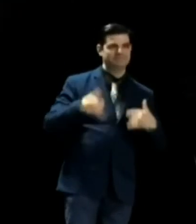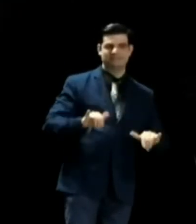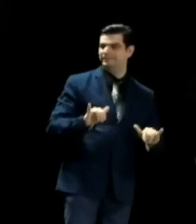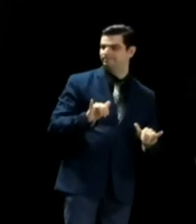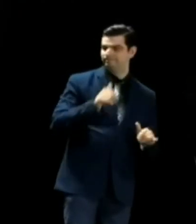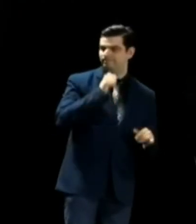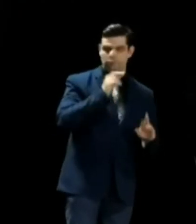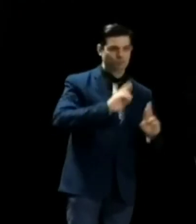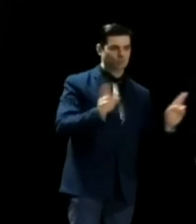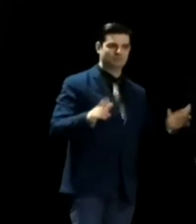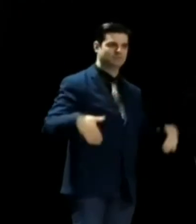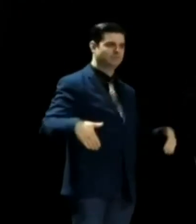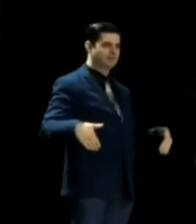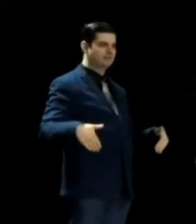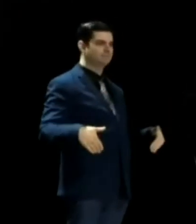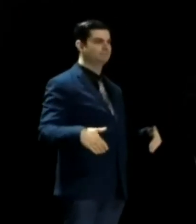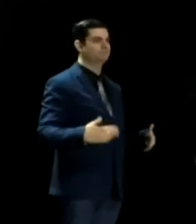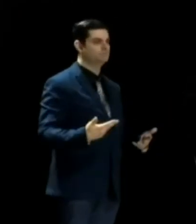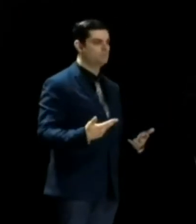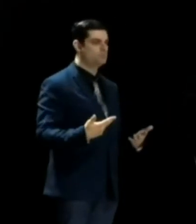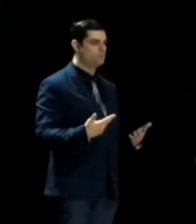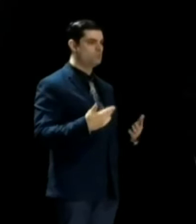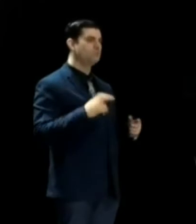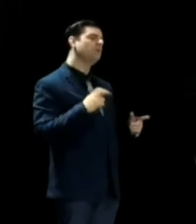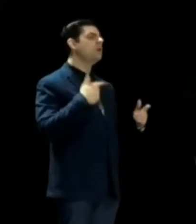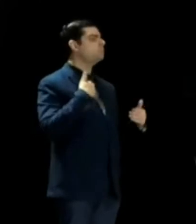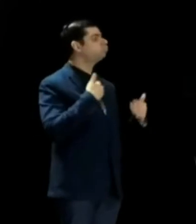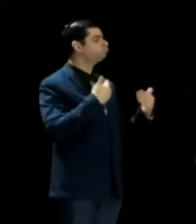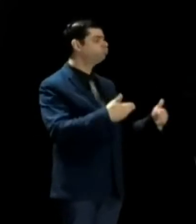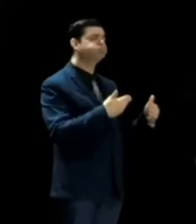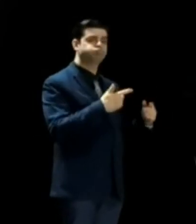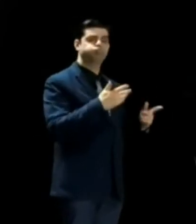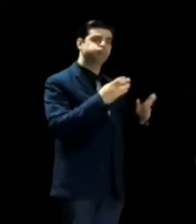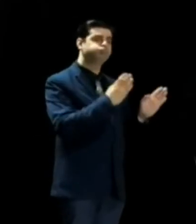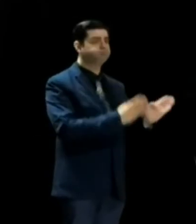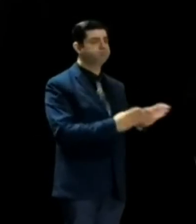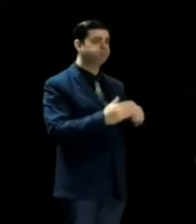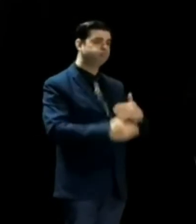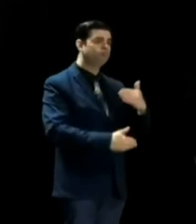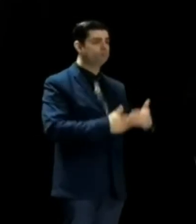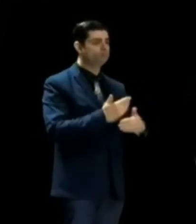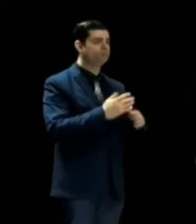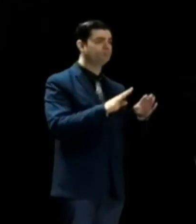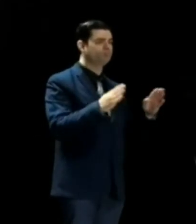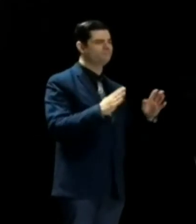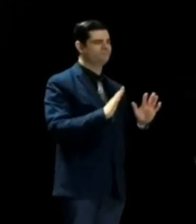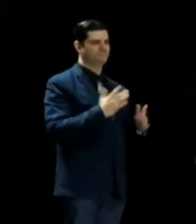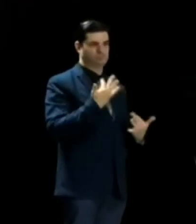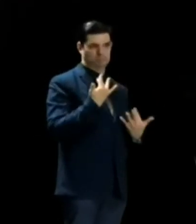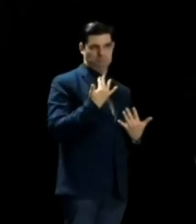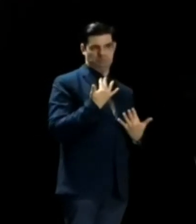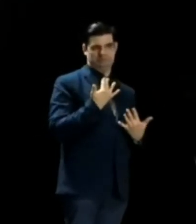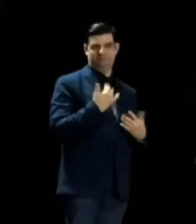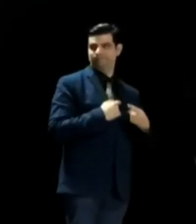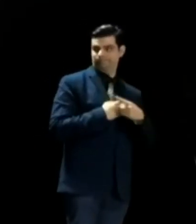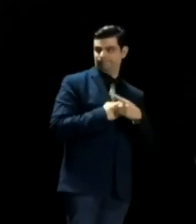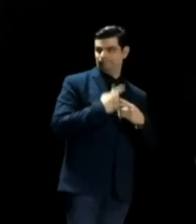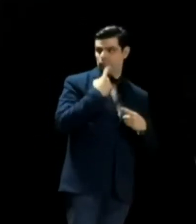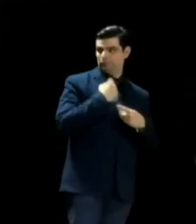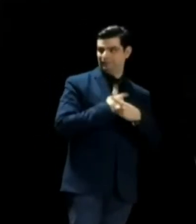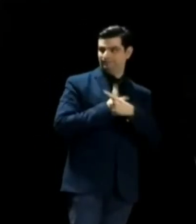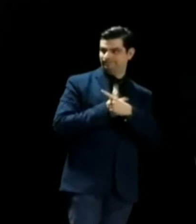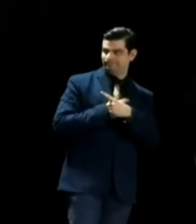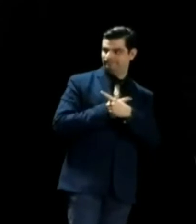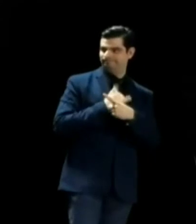who are saying you can't restart, don't restart, don't restart, there's the good news for you, is we agree that this